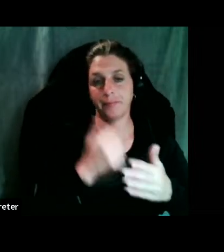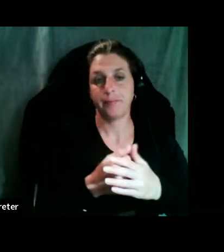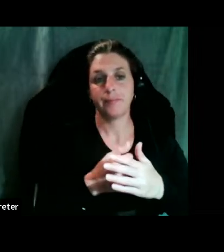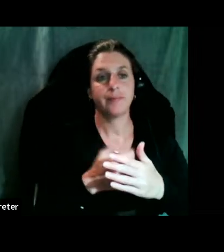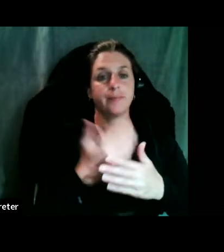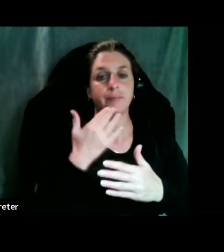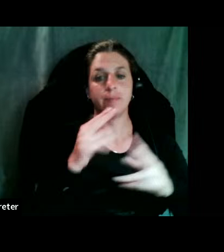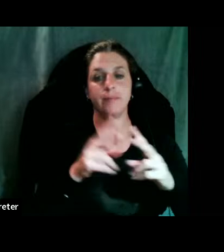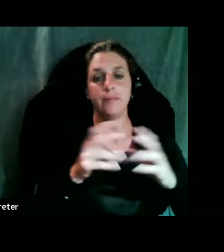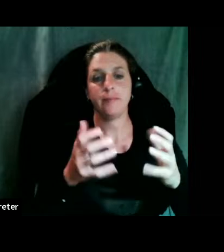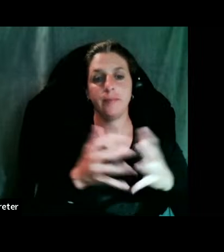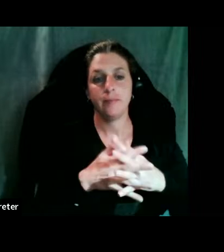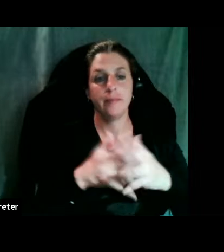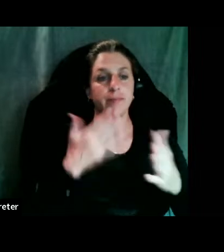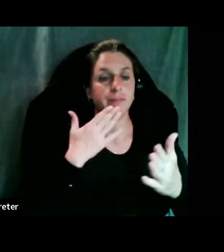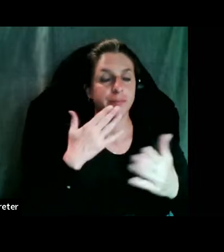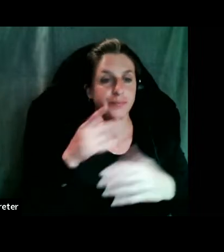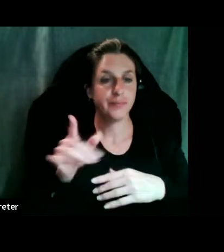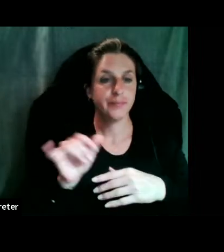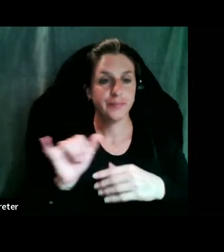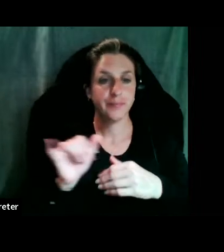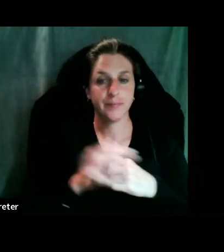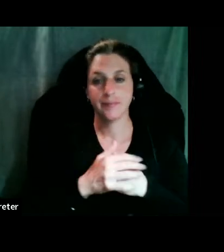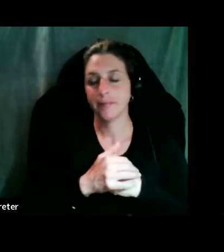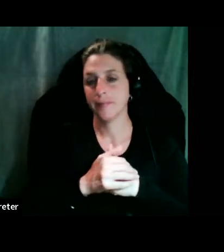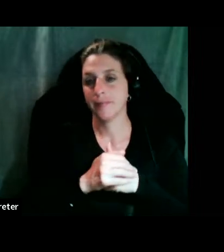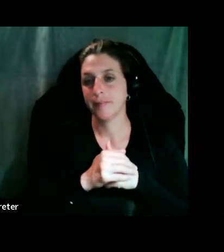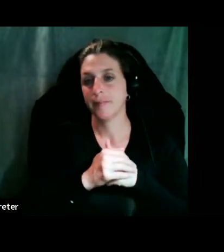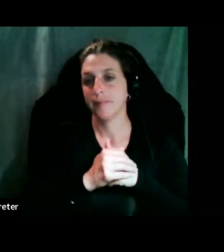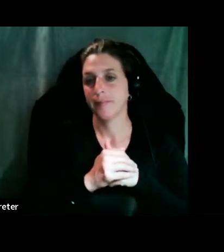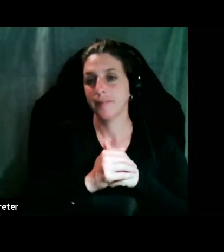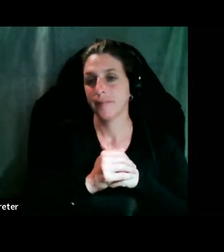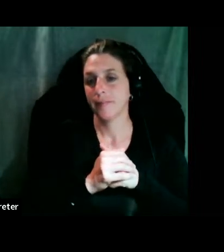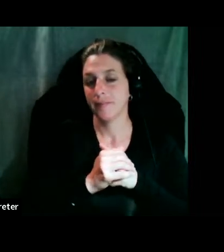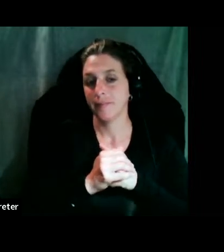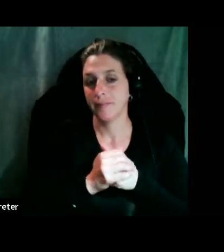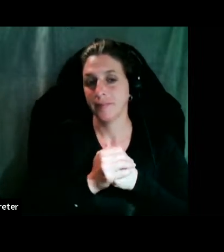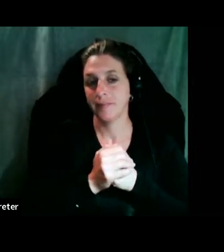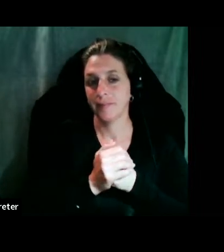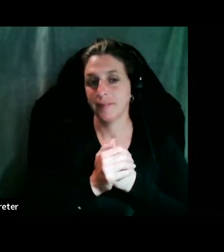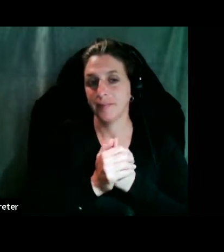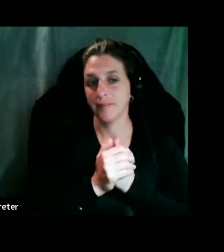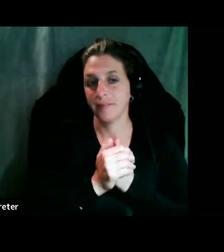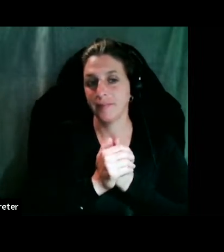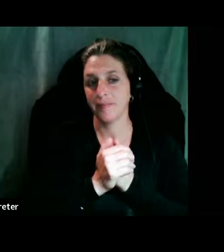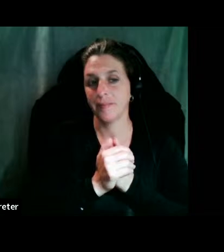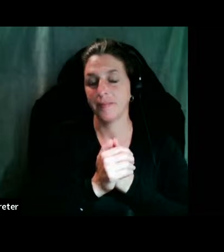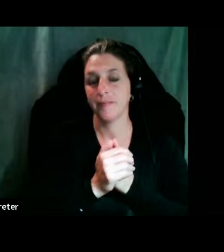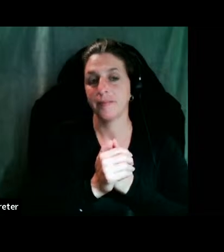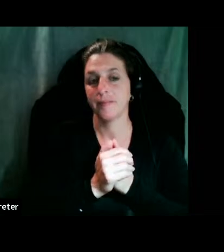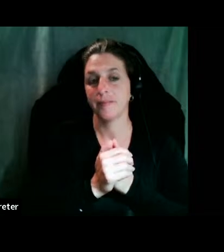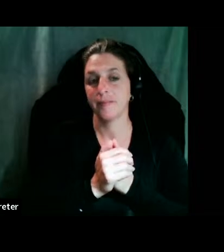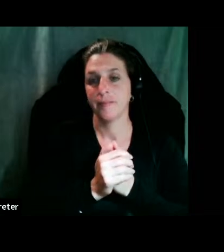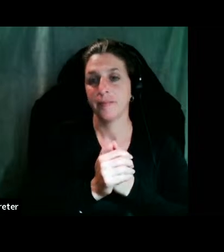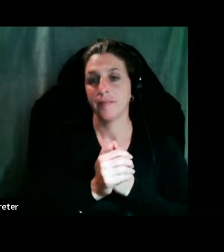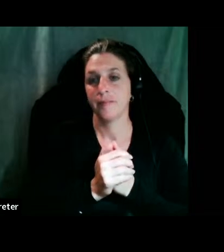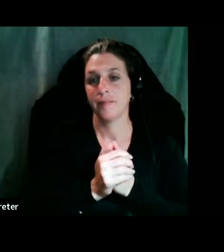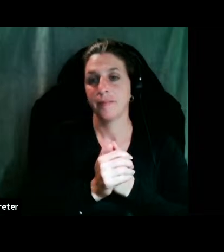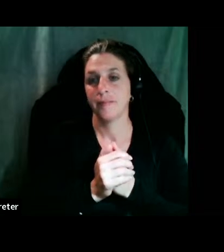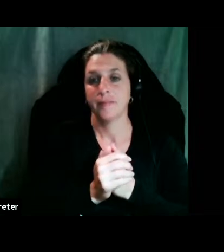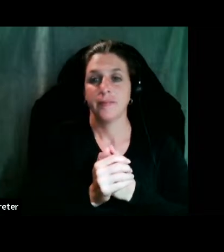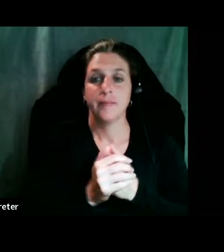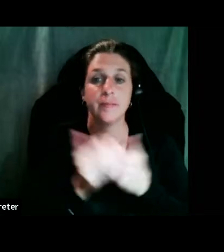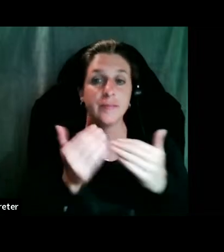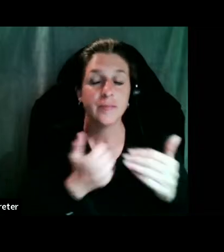much. Thank you too. To So the I bees have and one the- more public hearing. Sorry. No, go